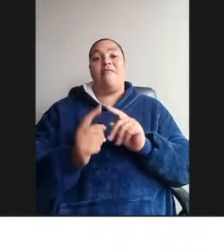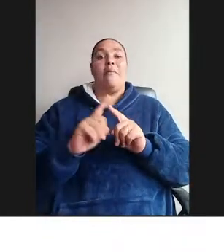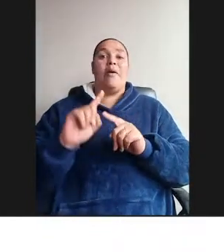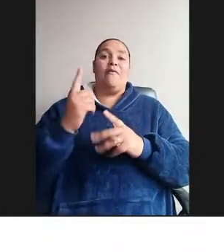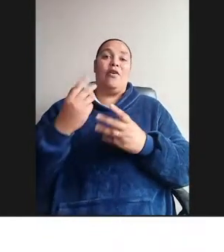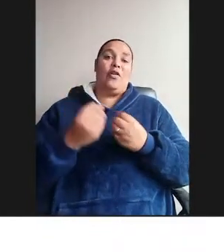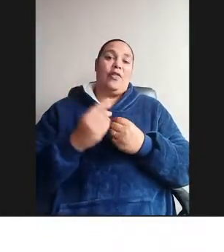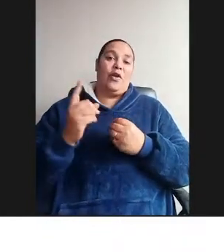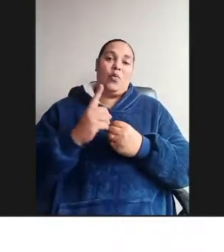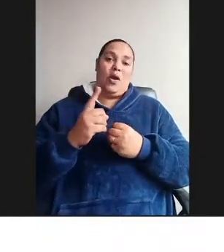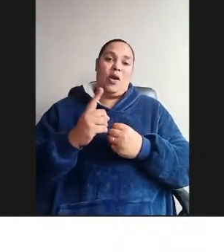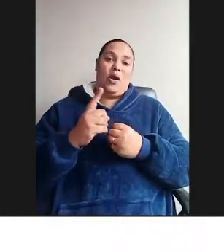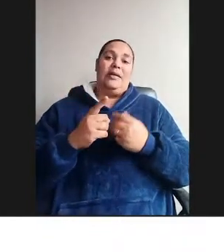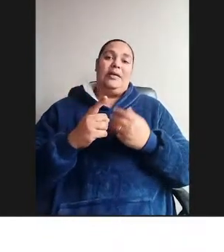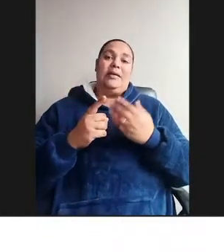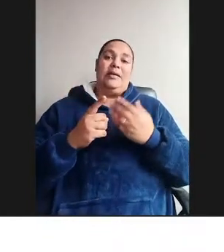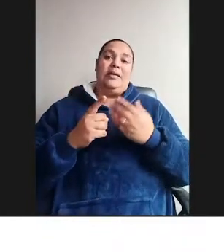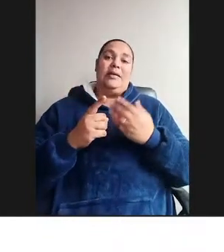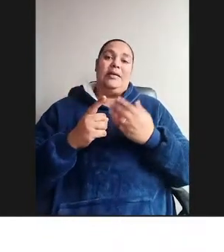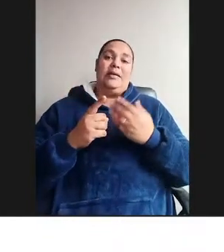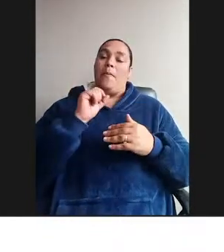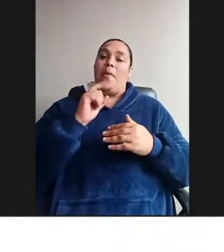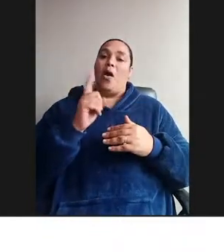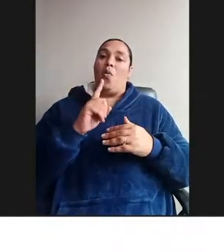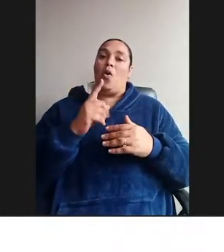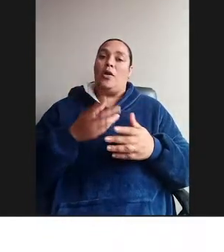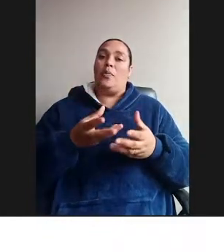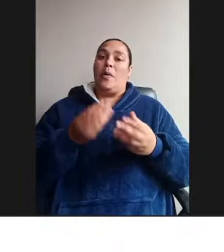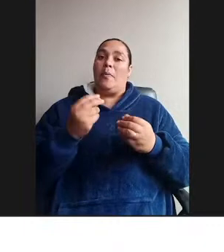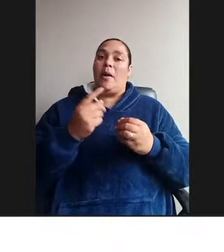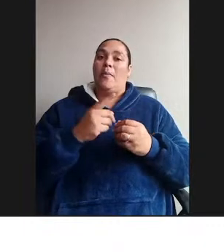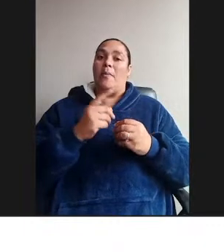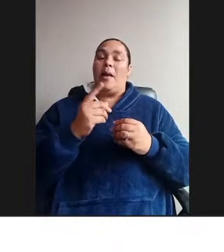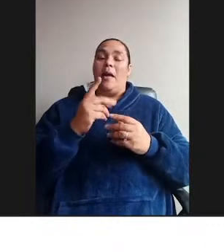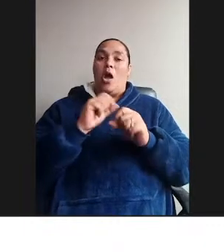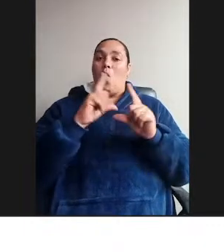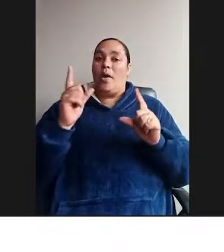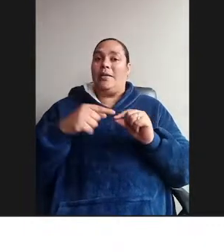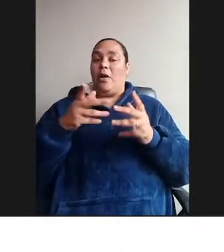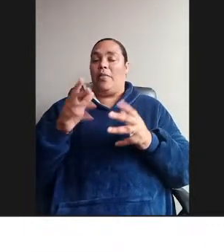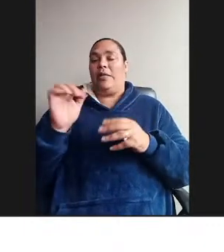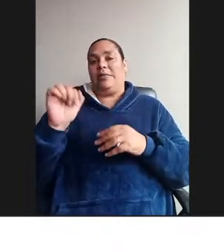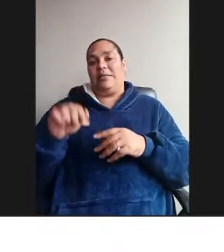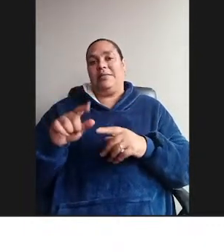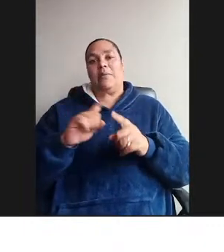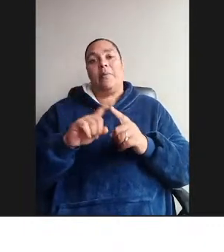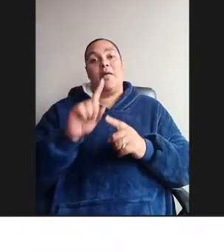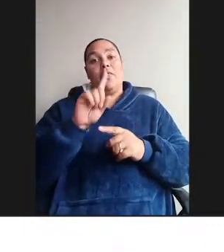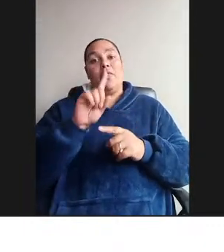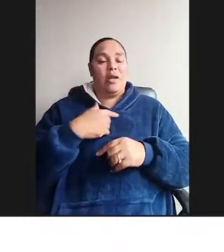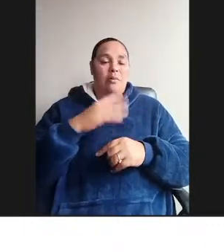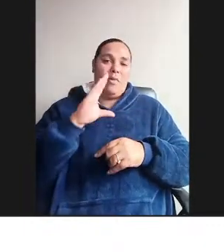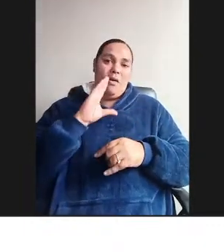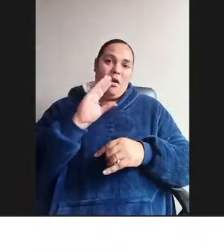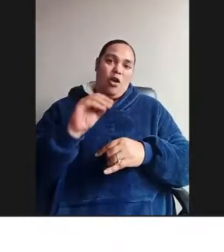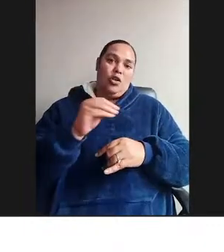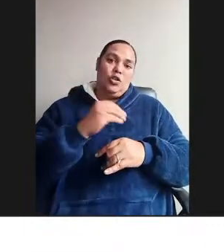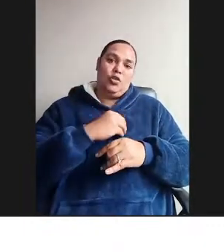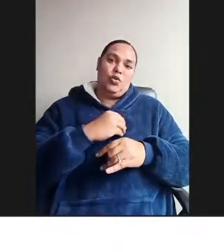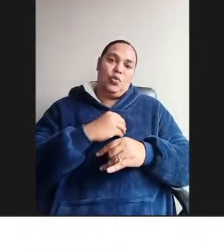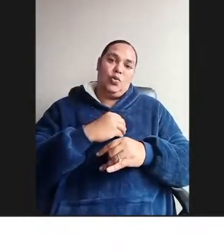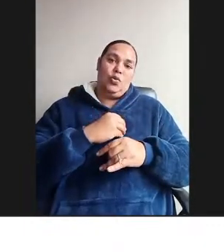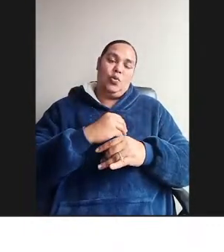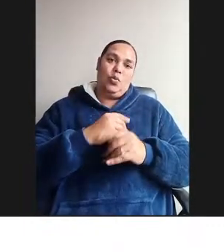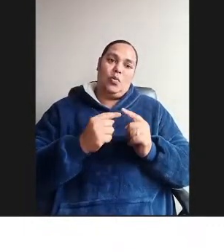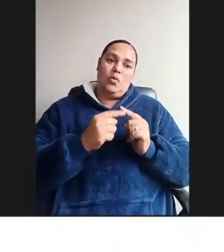the support that we got, the awareness of the bill, yes. The question is to go and